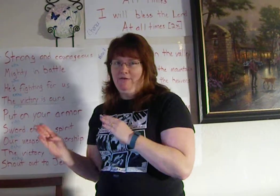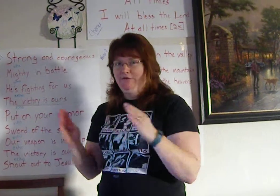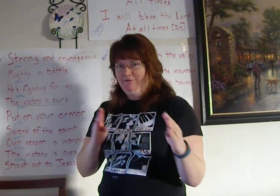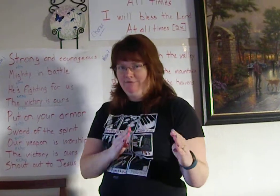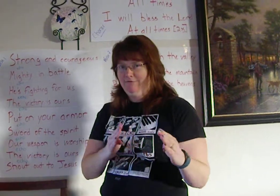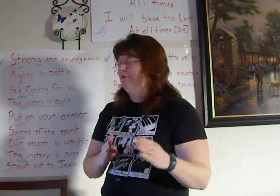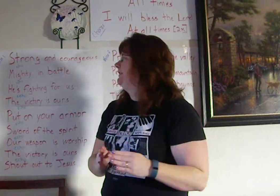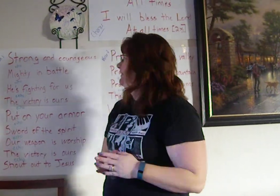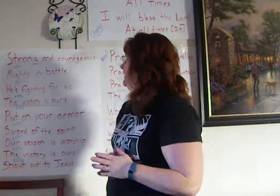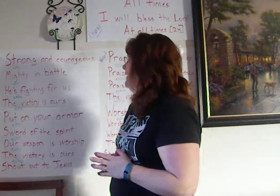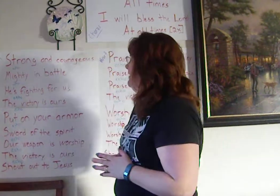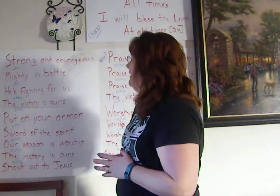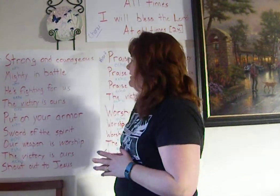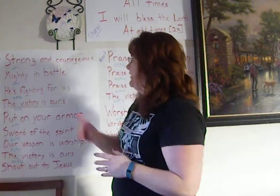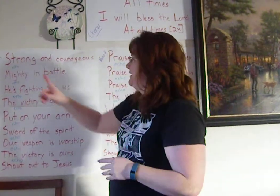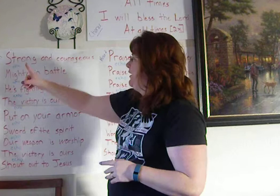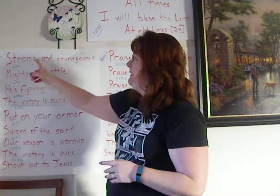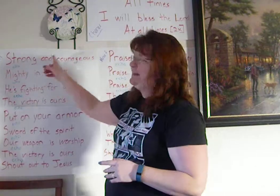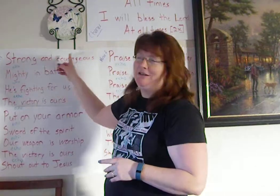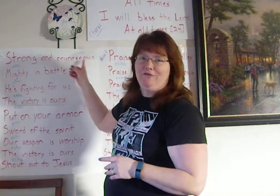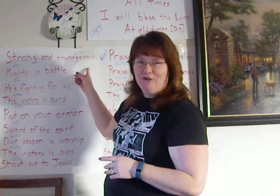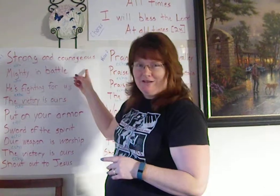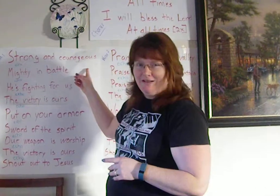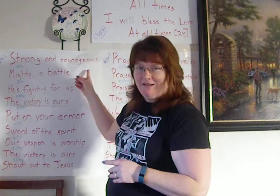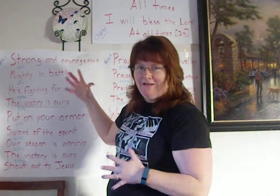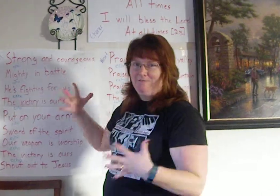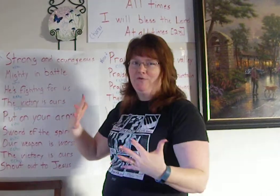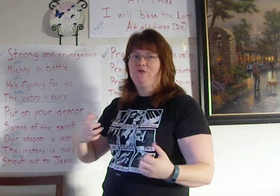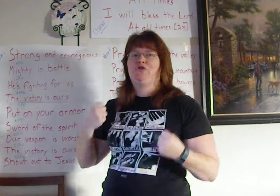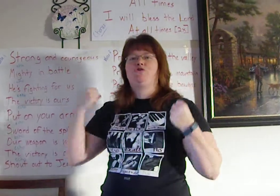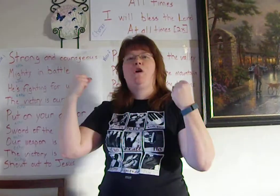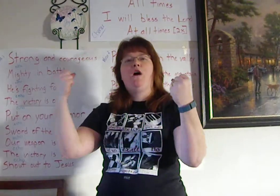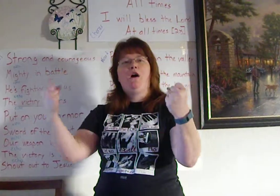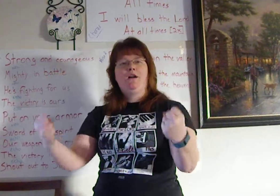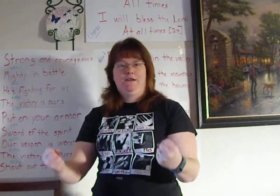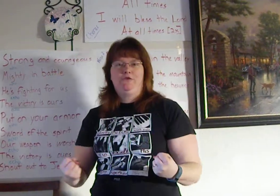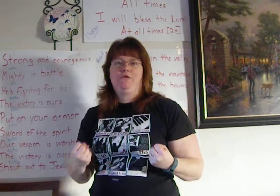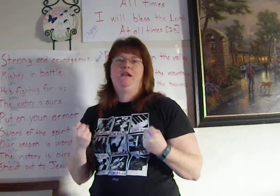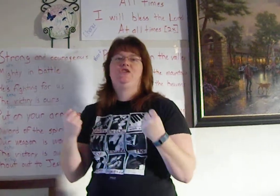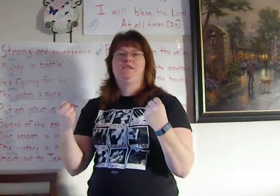battle. So let's go back to the first line. Strong and courageous,